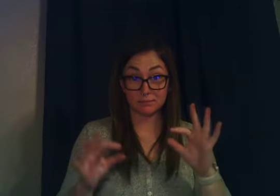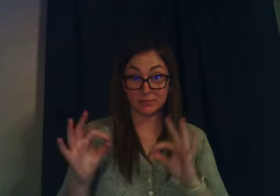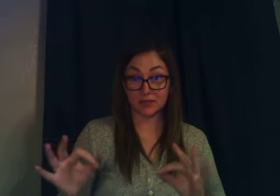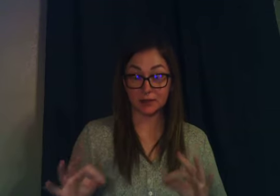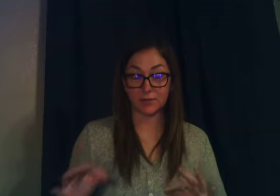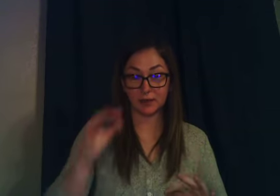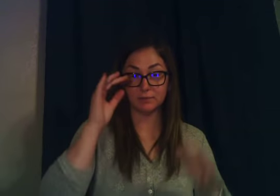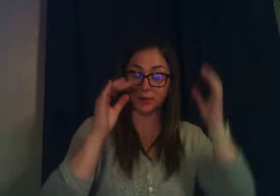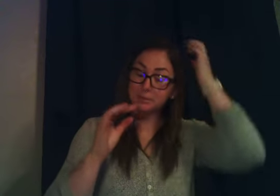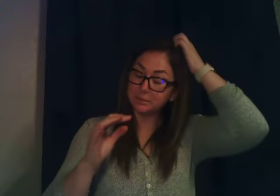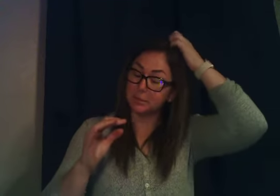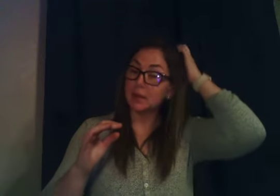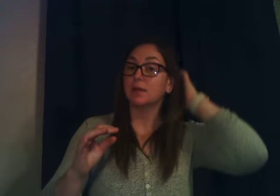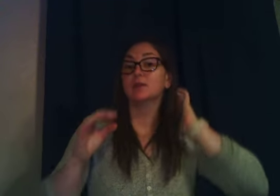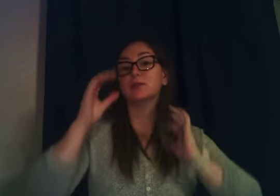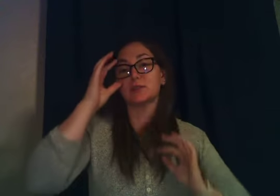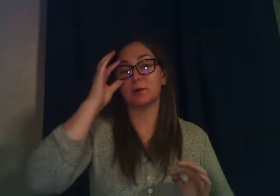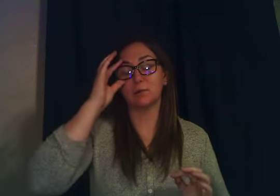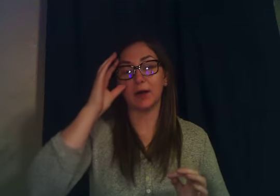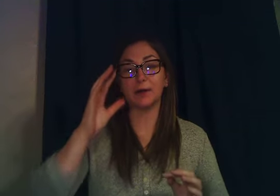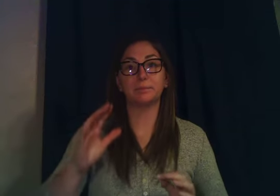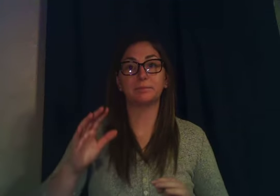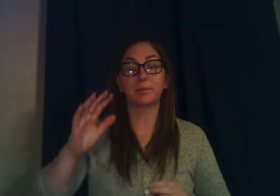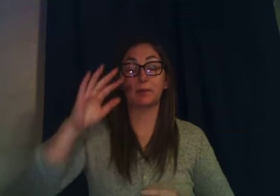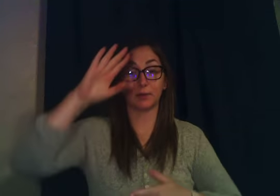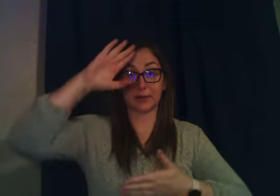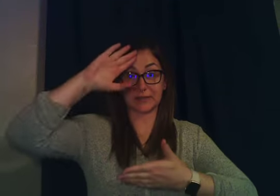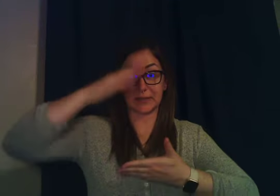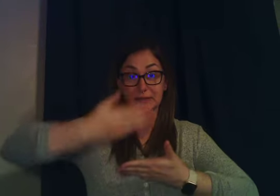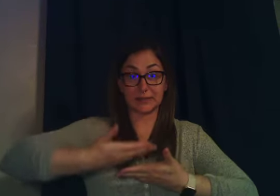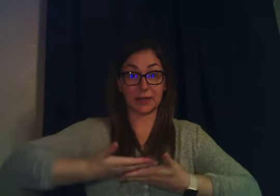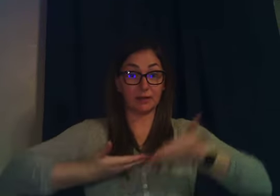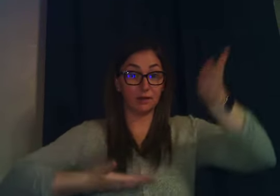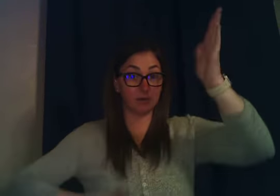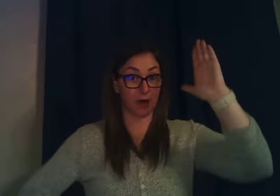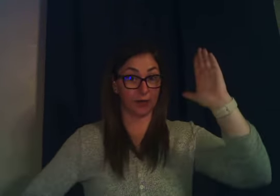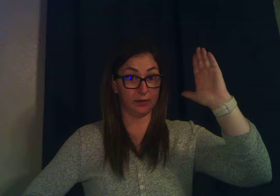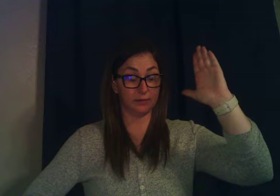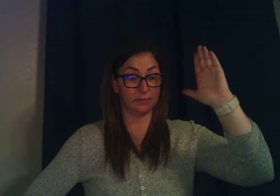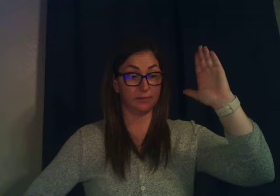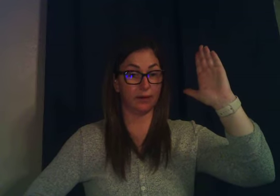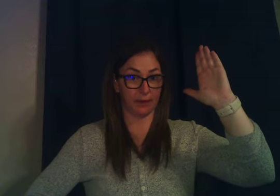the Son of God, right? So we're going to sign Son of God. Okay.